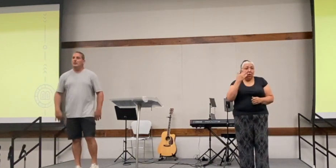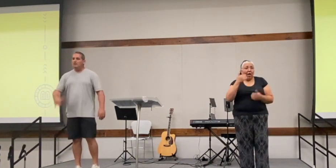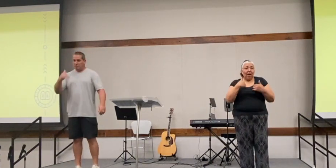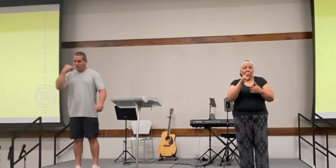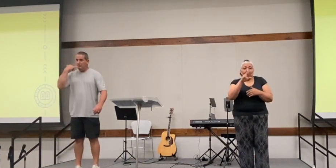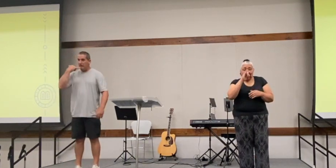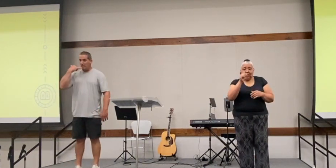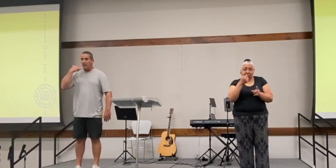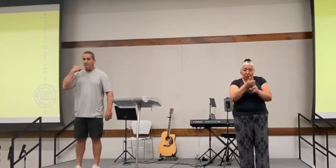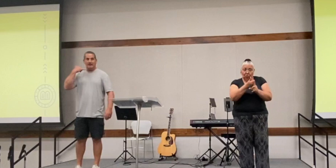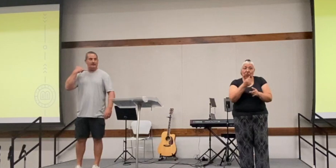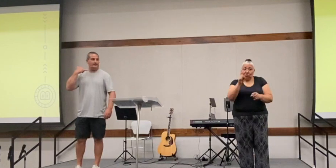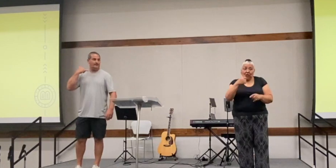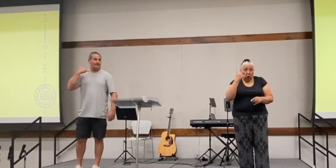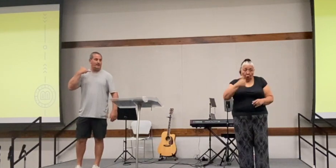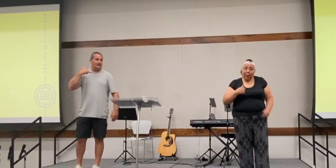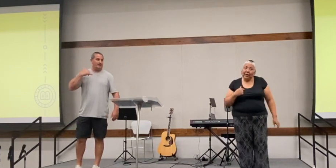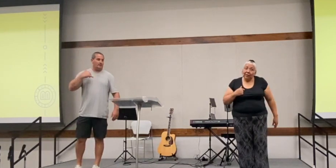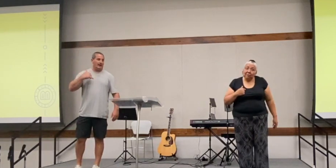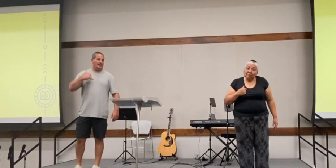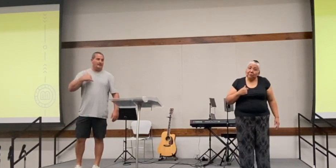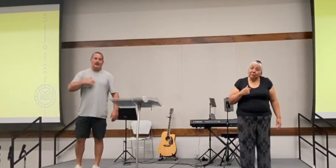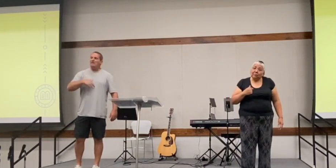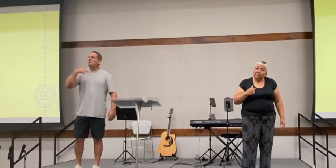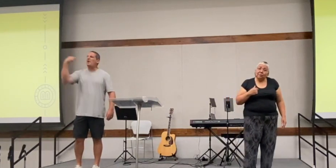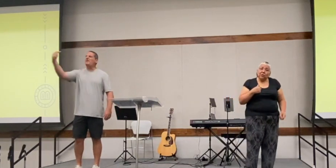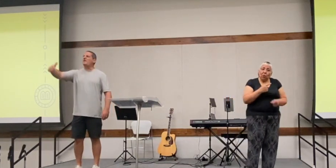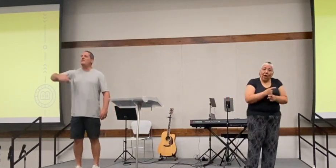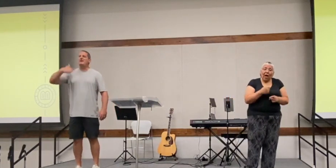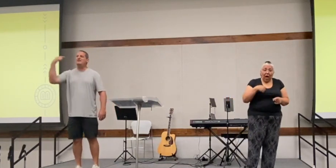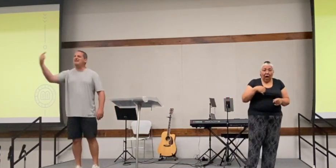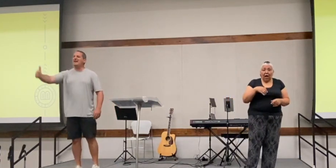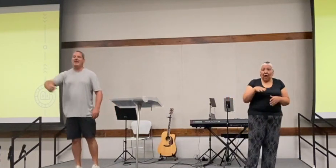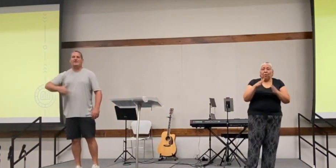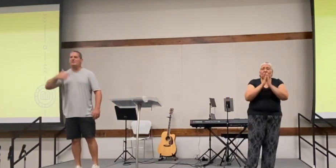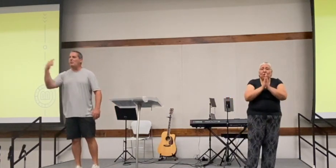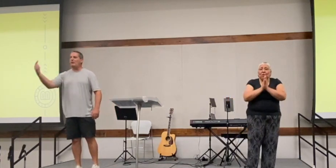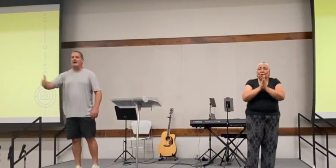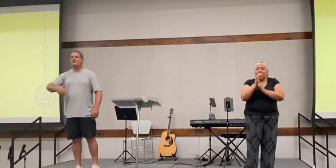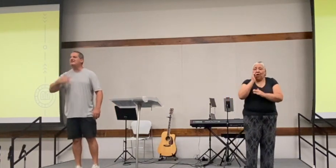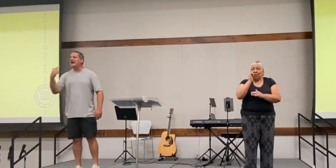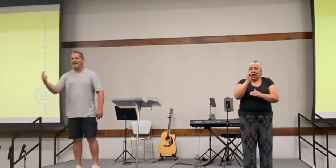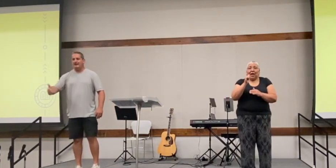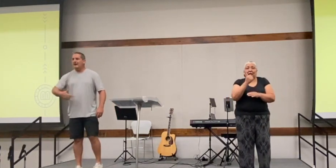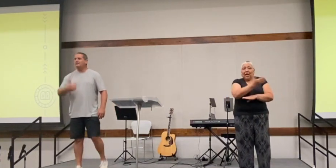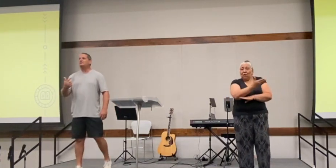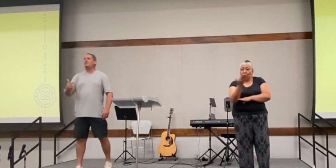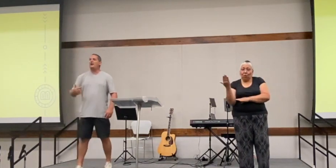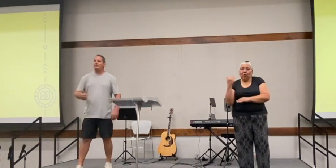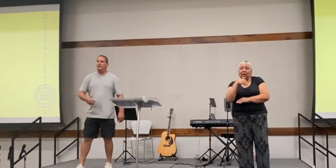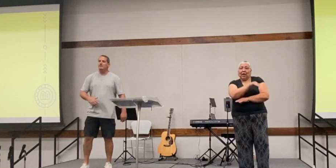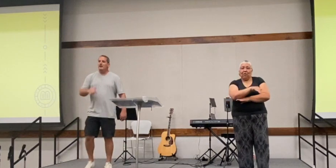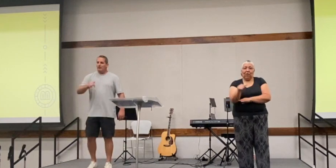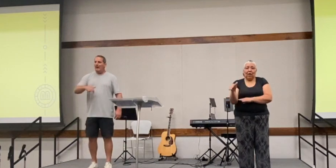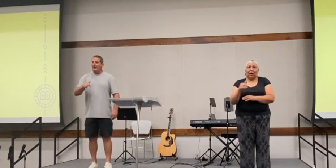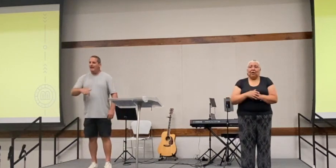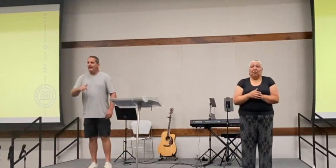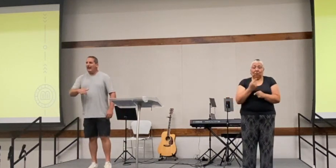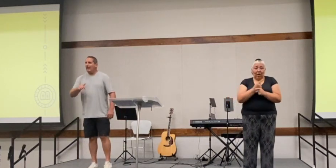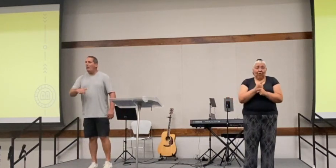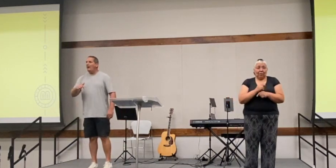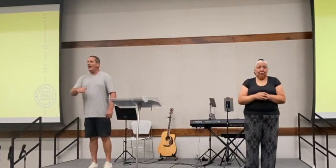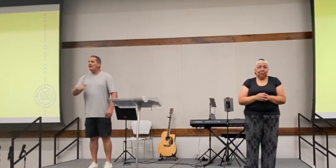on your own. But you better call me. Right? I pray for them every day, every morning, every night. I'm just praying for them.